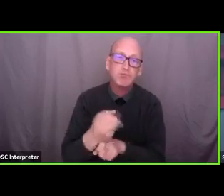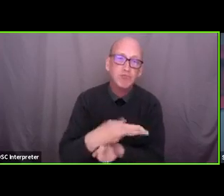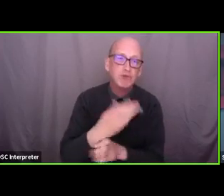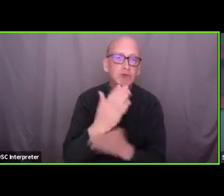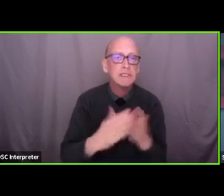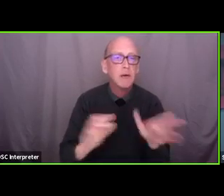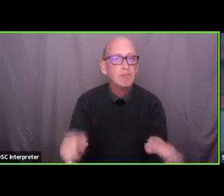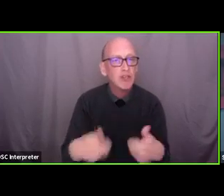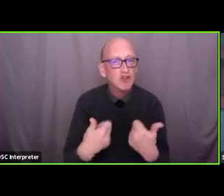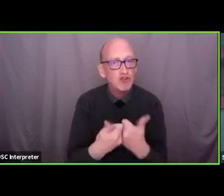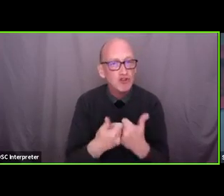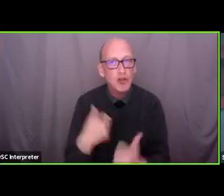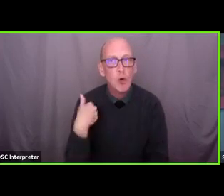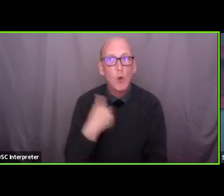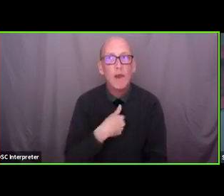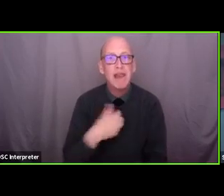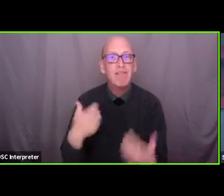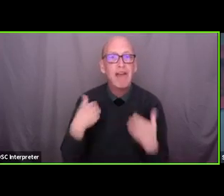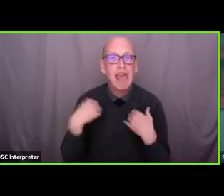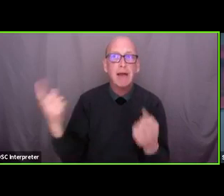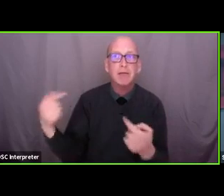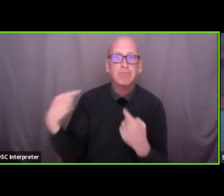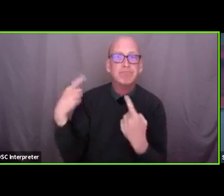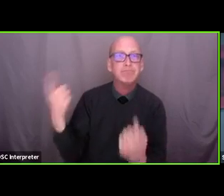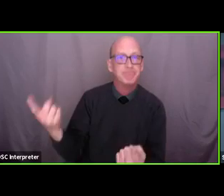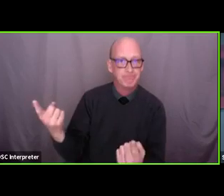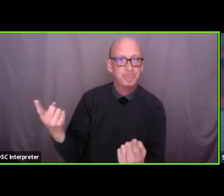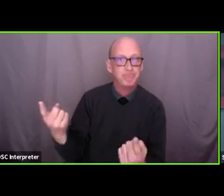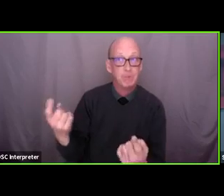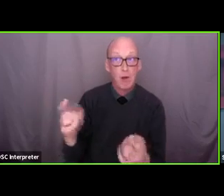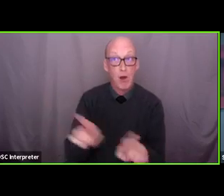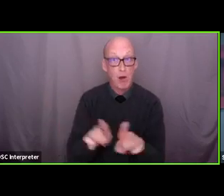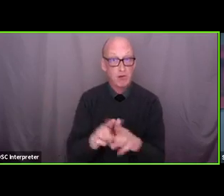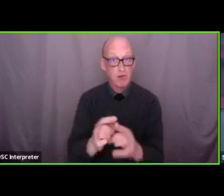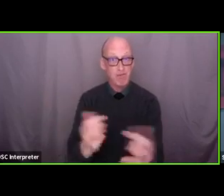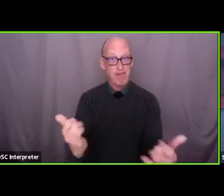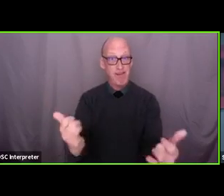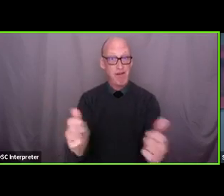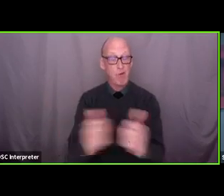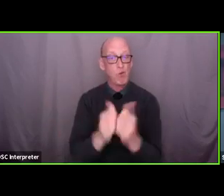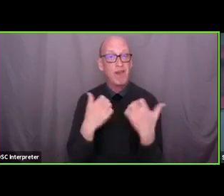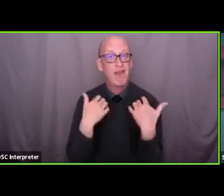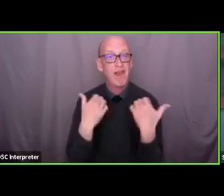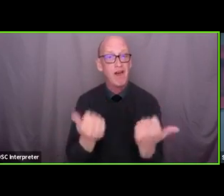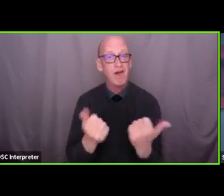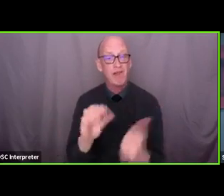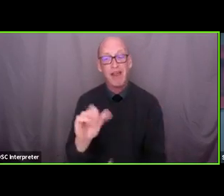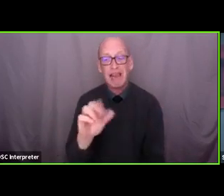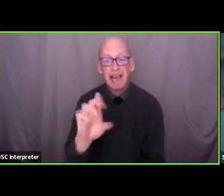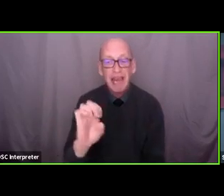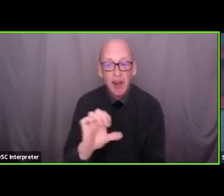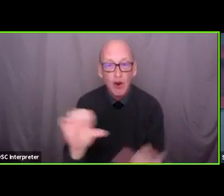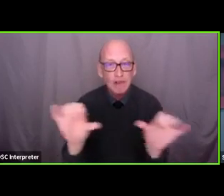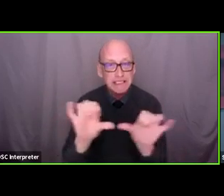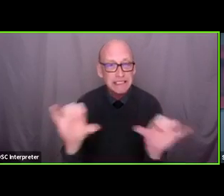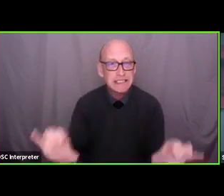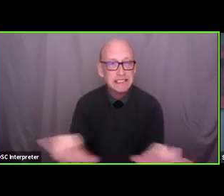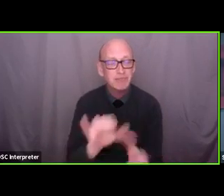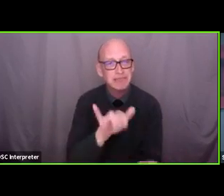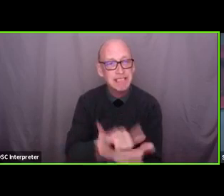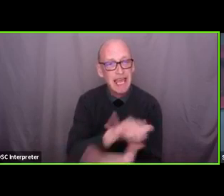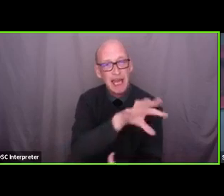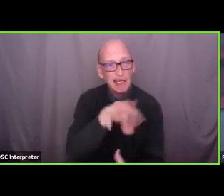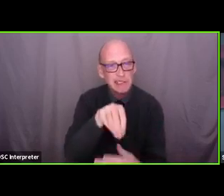challenges that we have had in the past and even currently with our healthcare system. And I think those do play